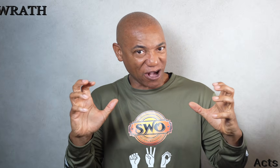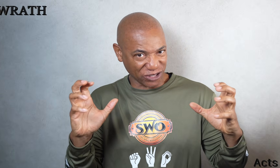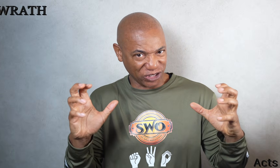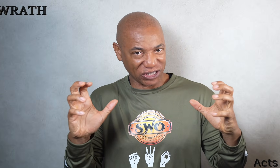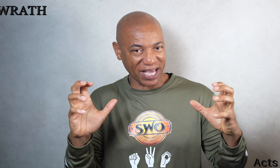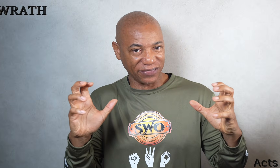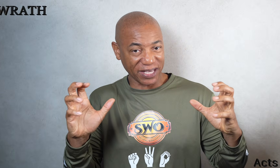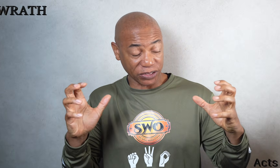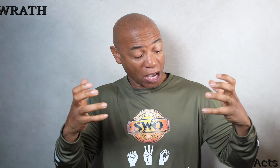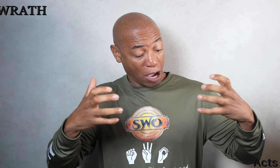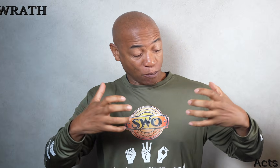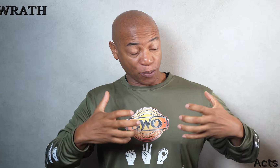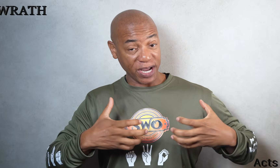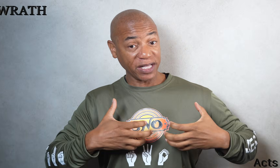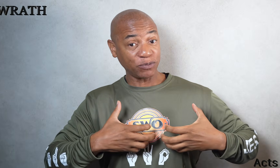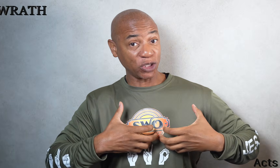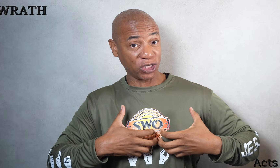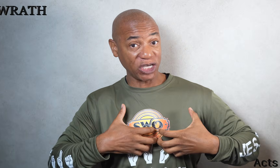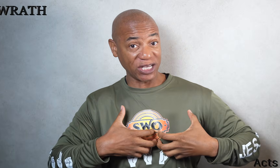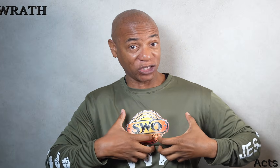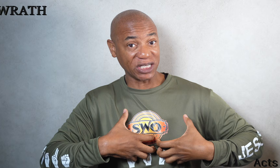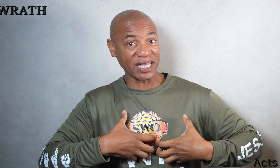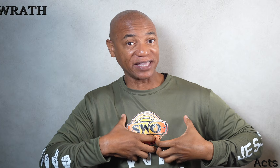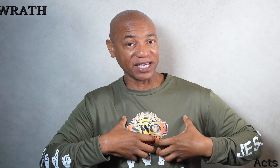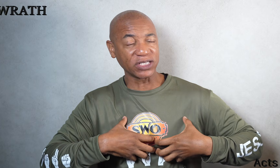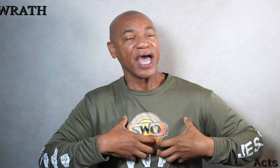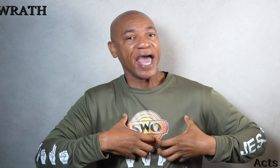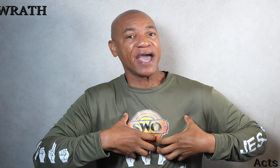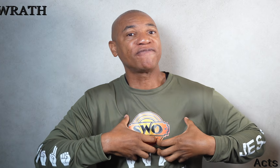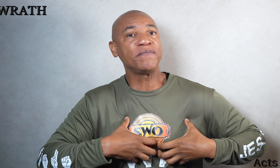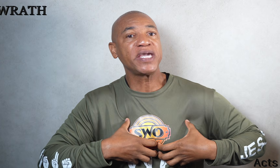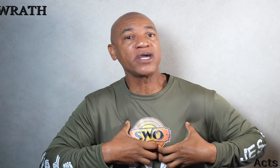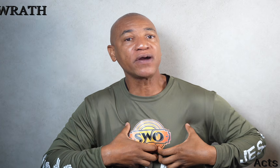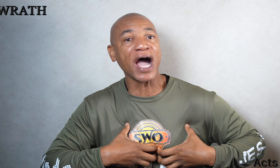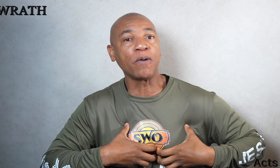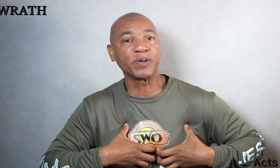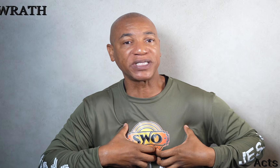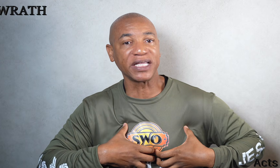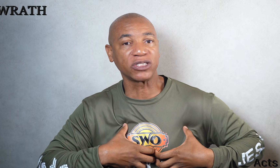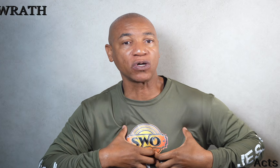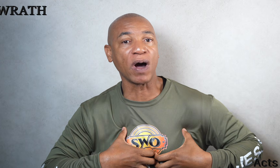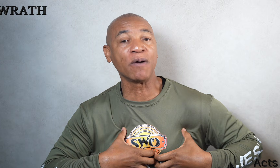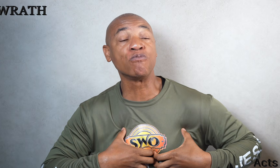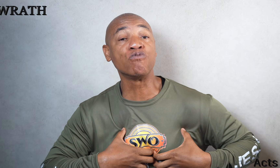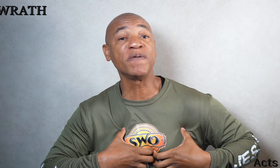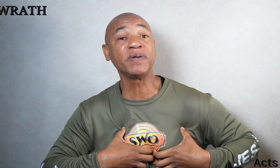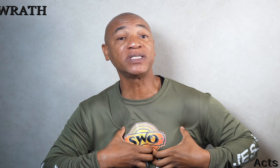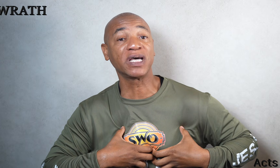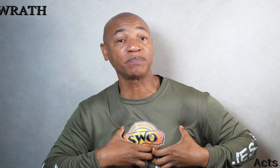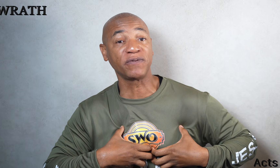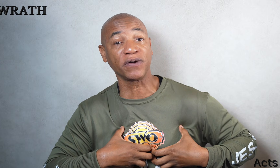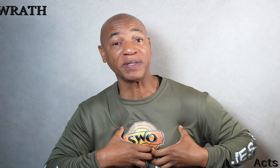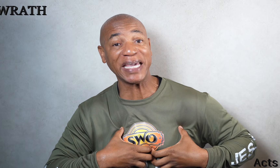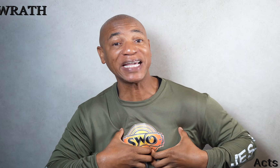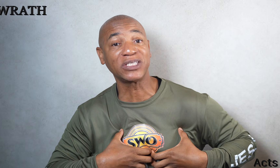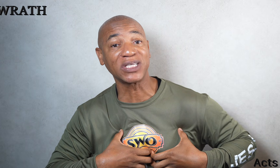claws, just like this. Bring them to the chest, just like this. And from here, I'll pretend as though I'm ripping something from the